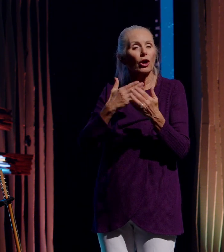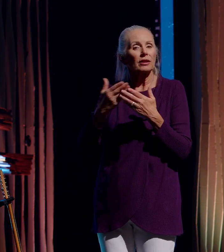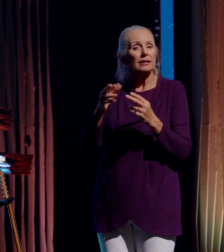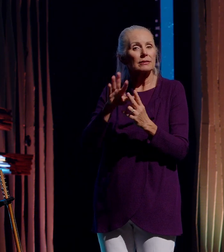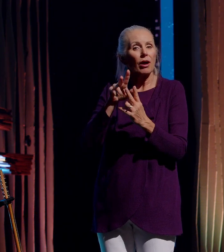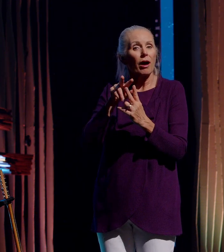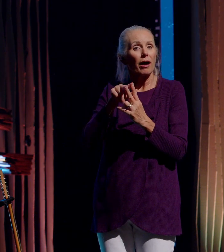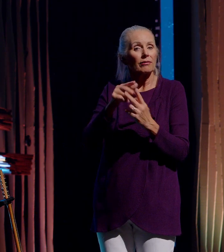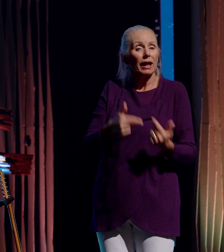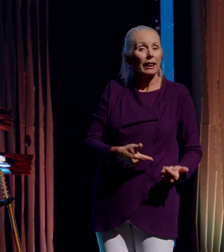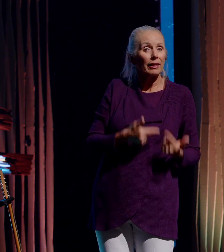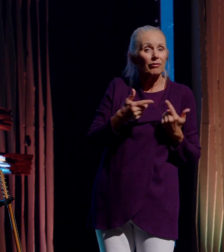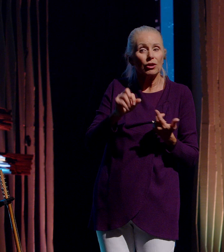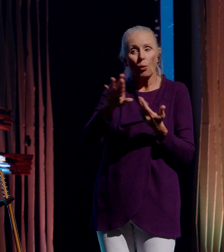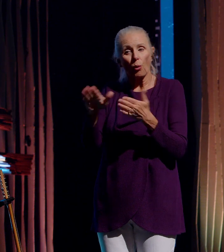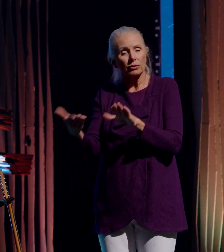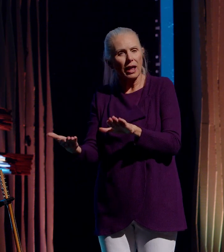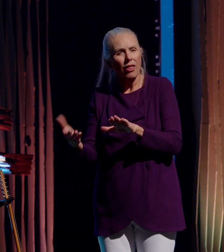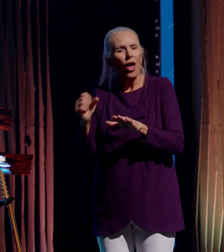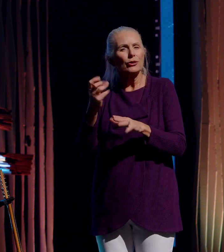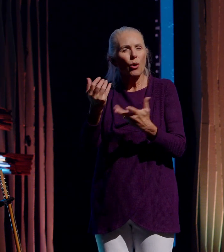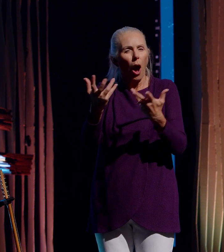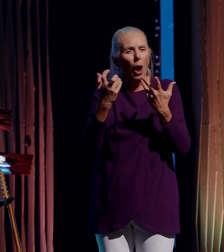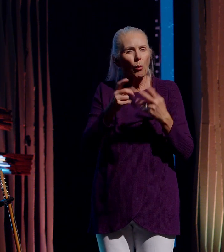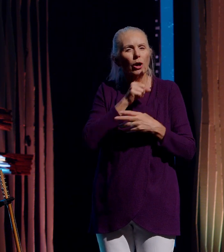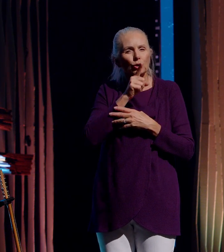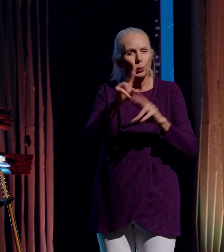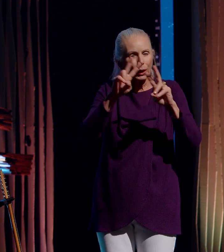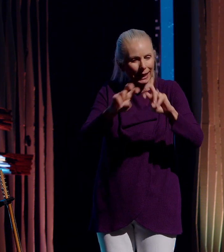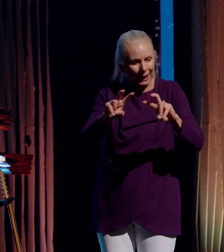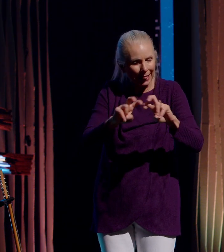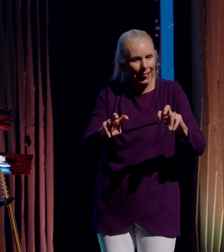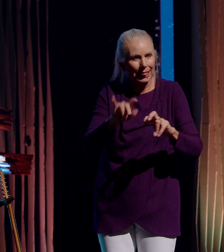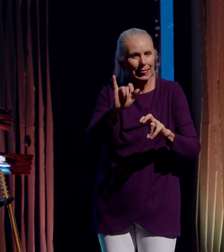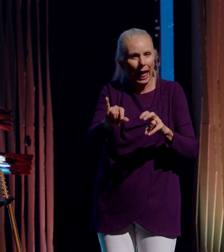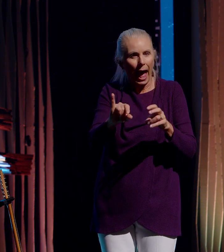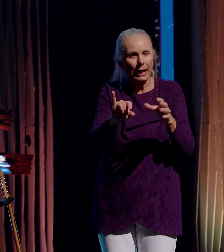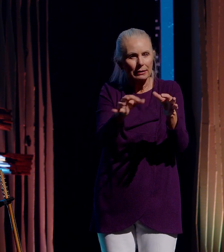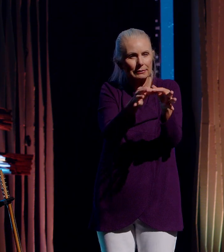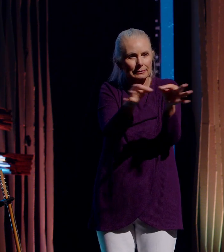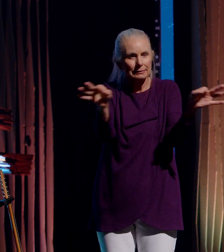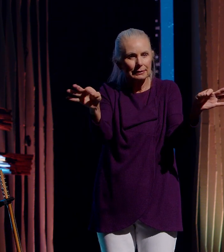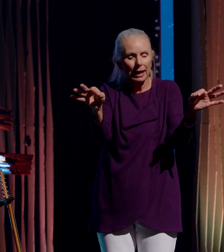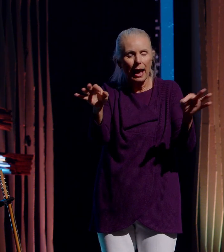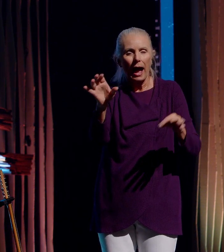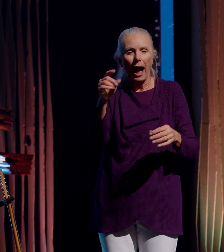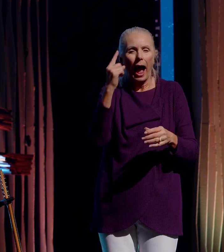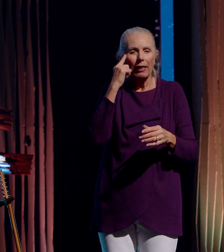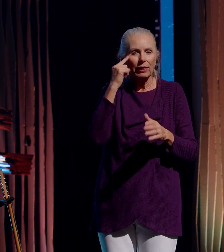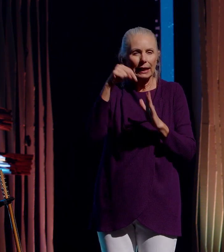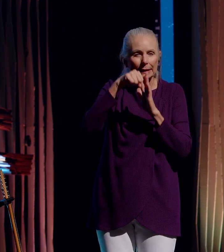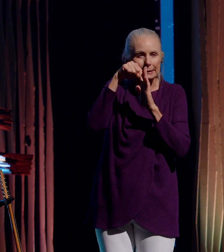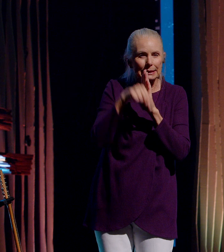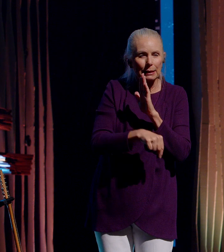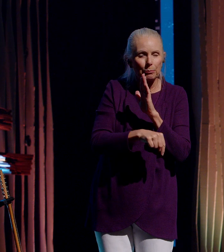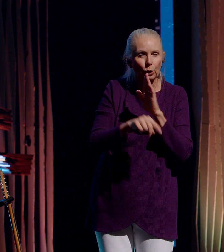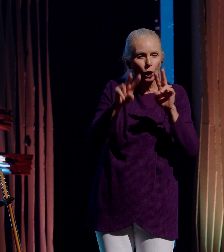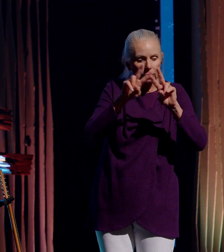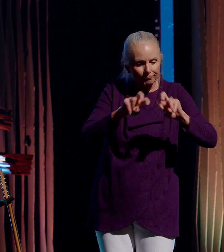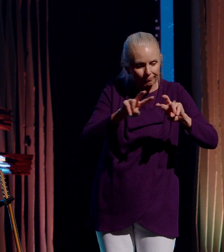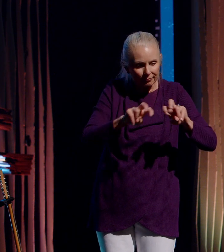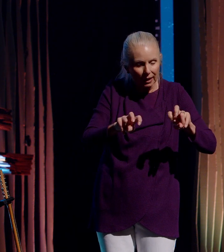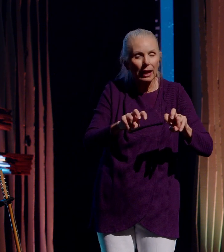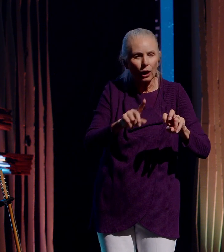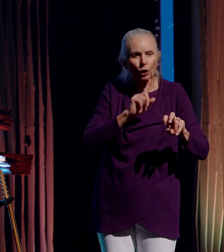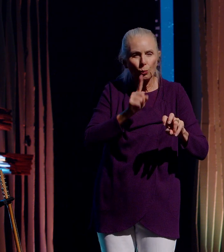Now, we've got to unpack that, because this verse doesn't seem to fit the feel of the rest of the psalm, but when we look a little deeper, I think we see it actually does. It